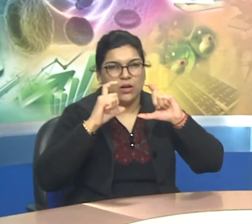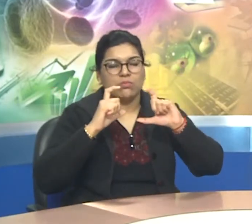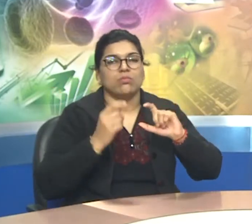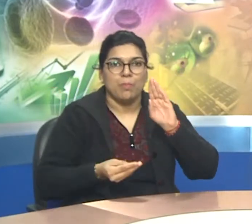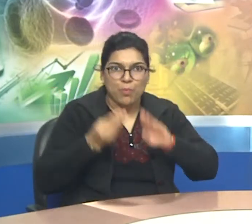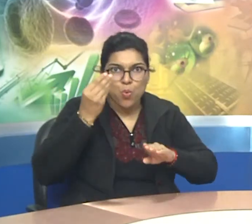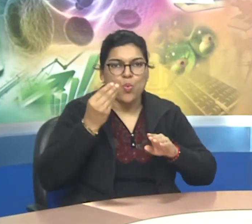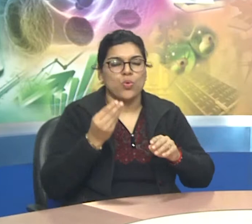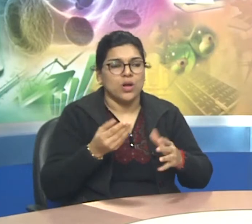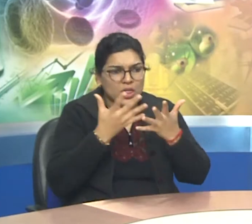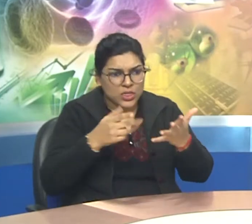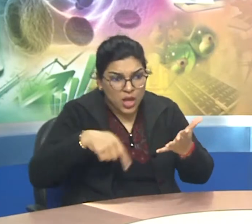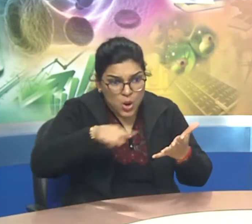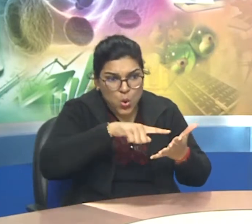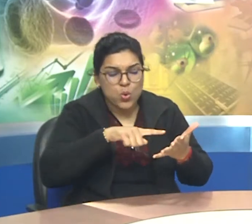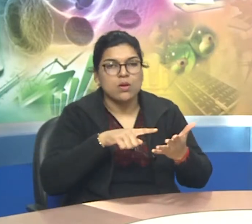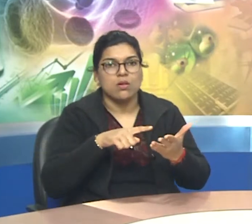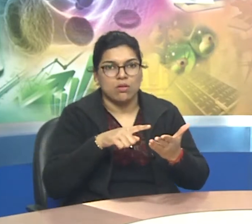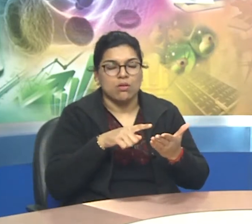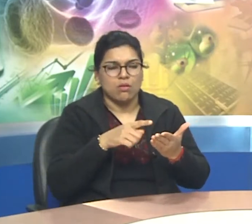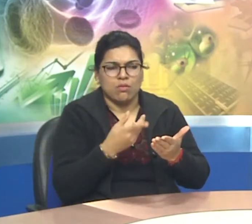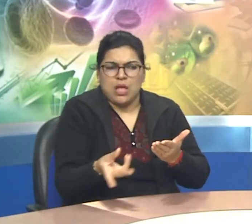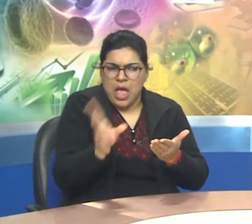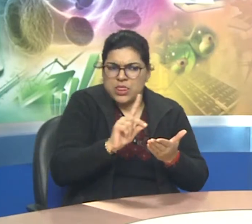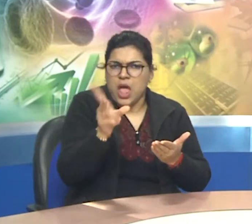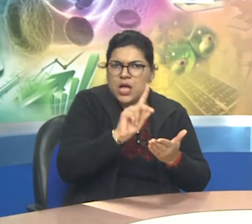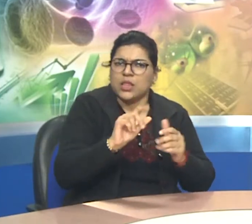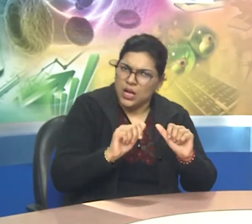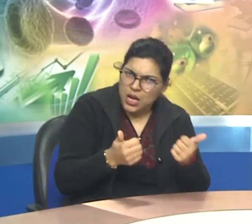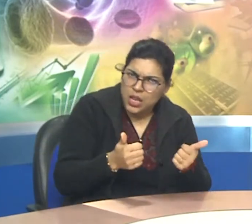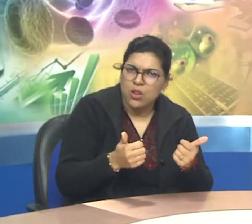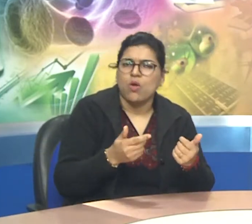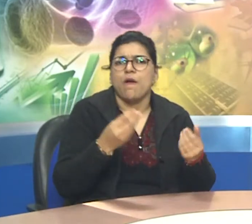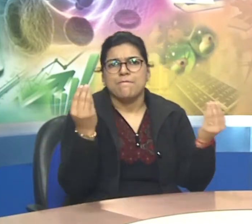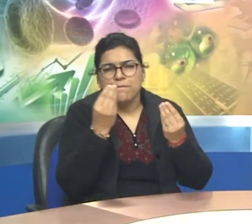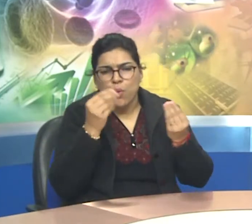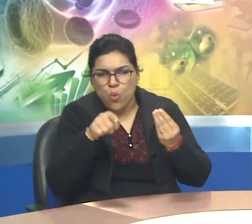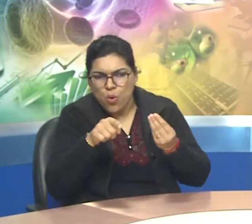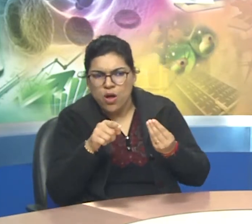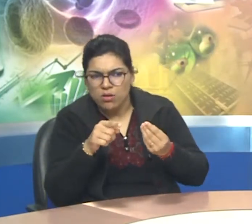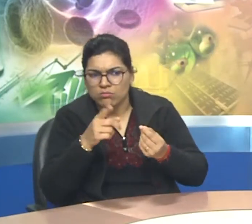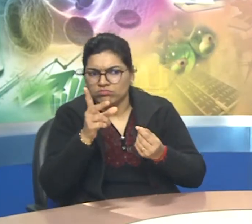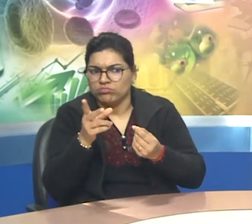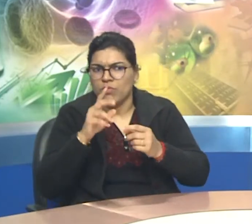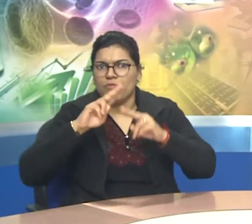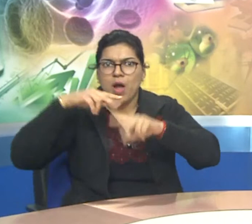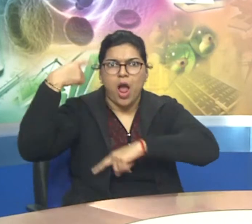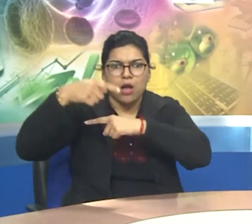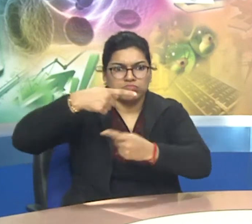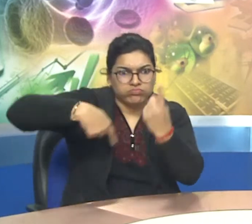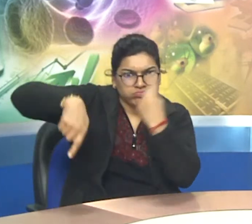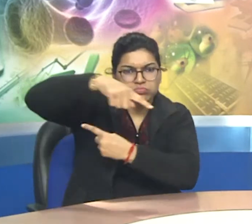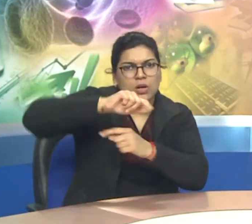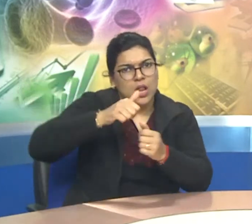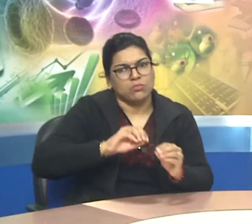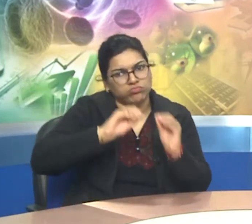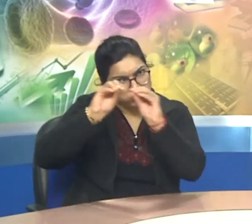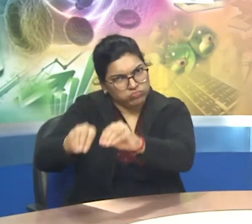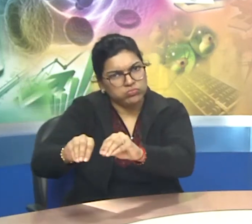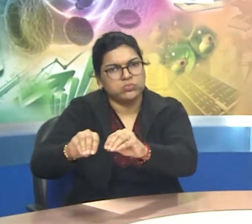So we all need to be careful about recycling of things, and all the things